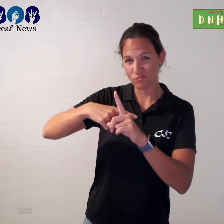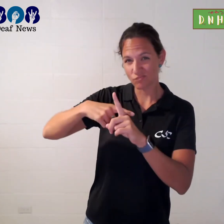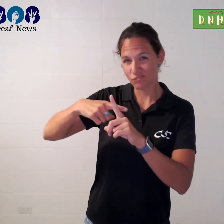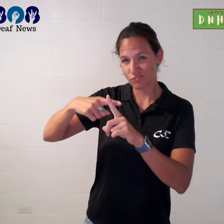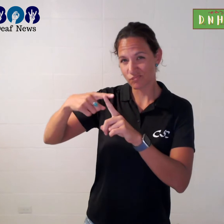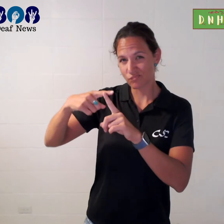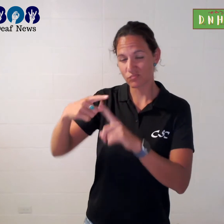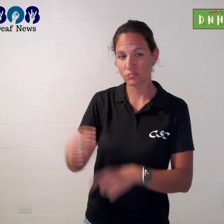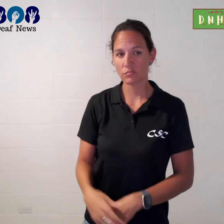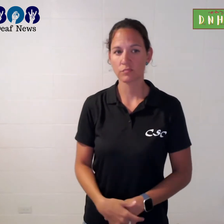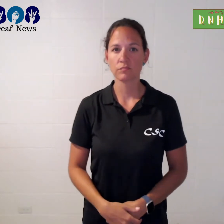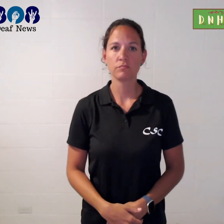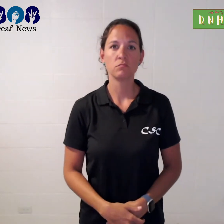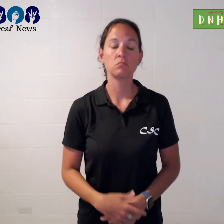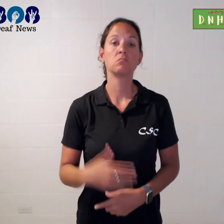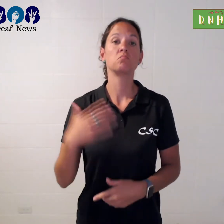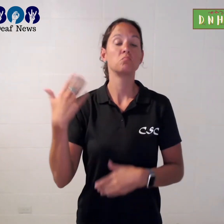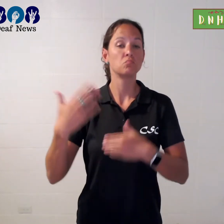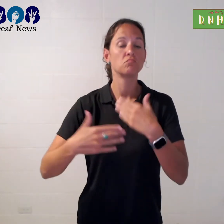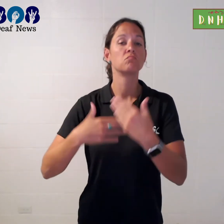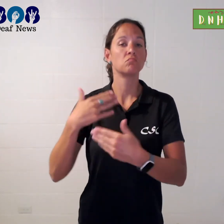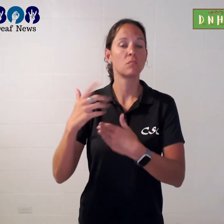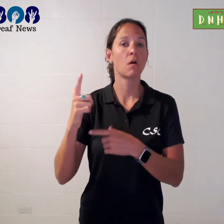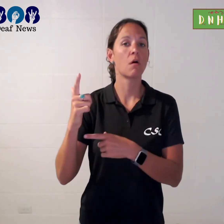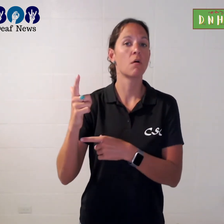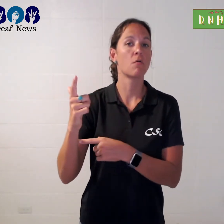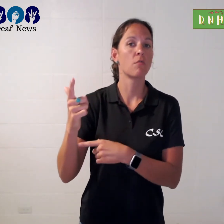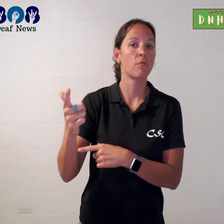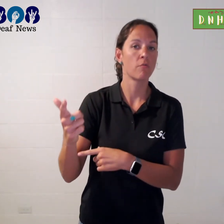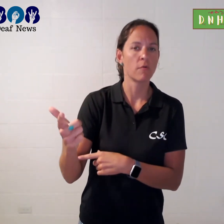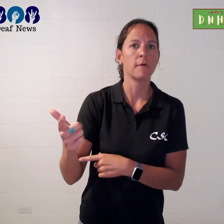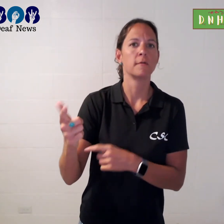body aches, and fever.